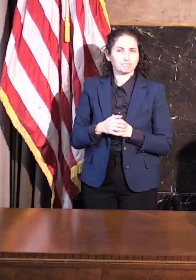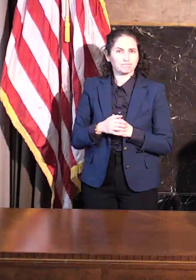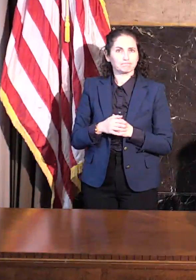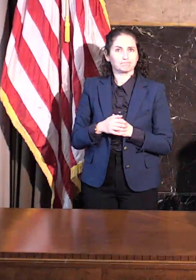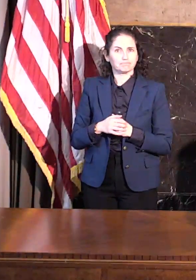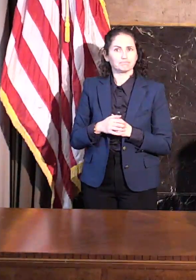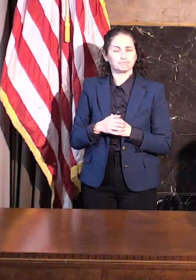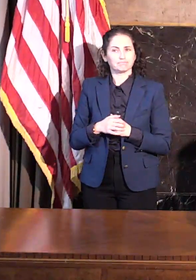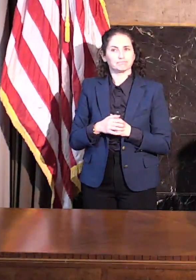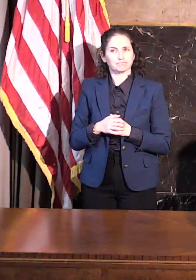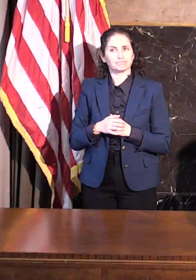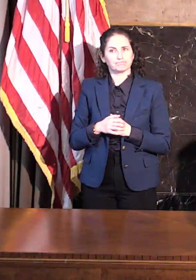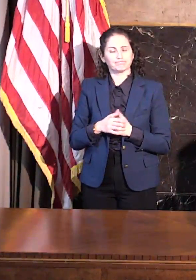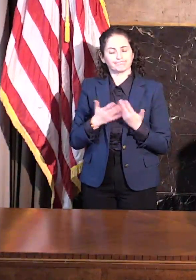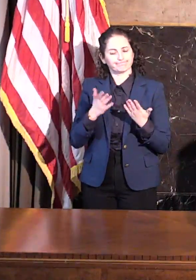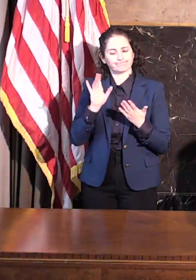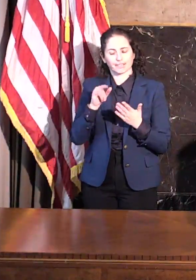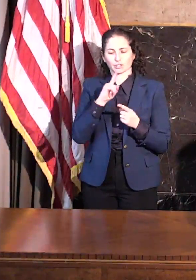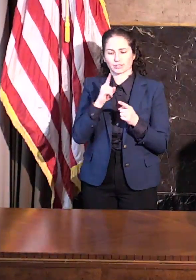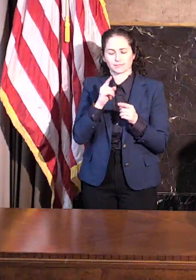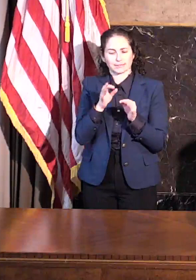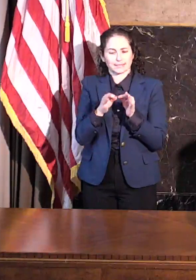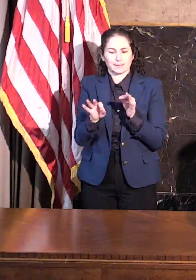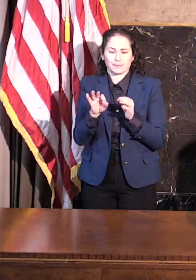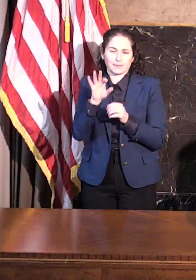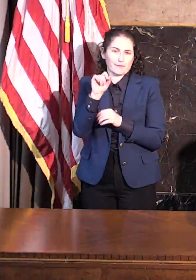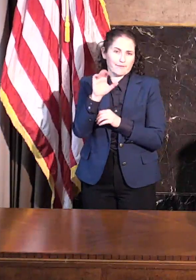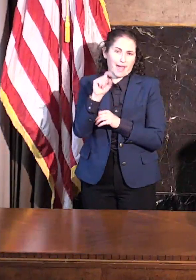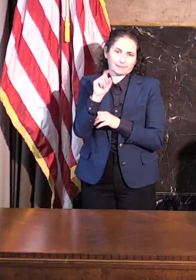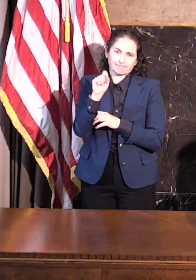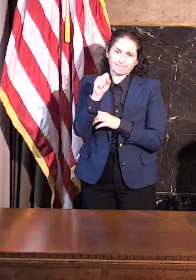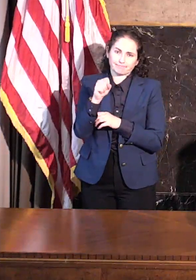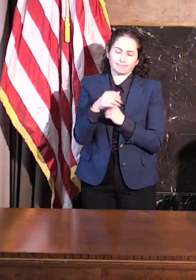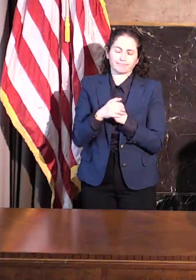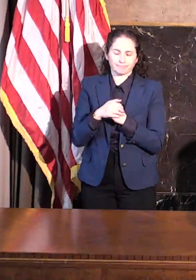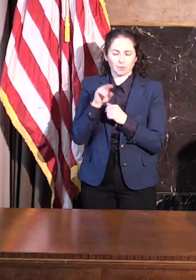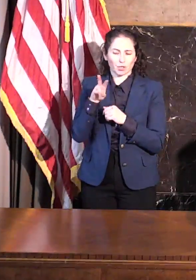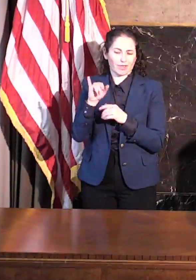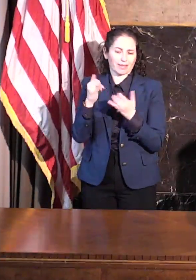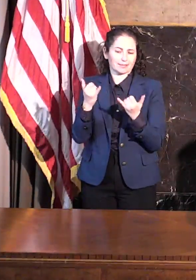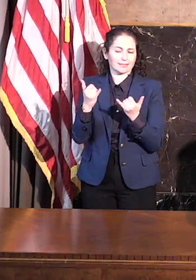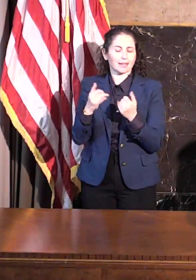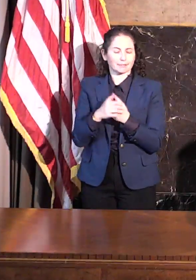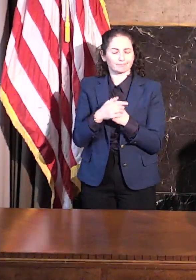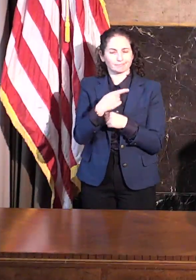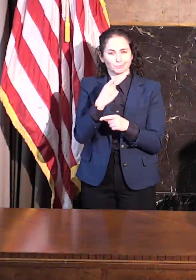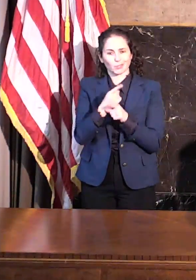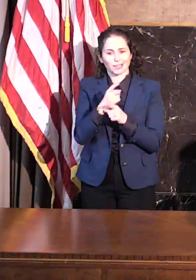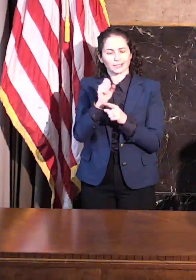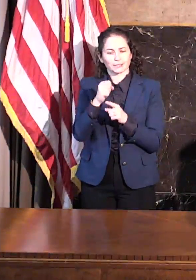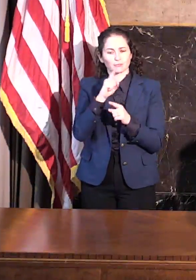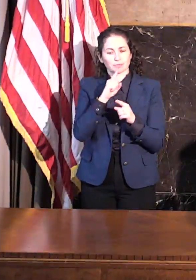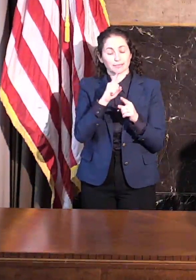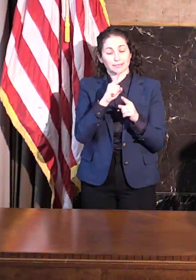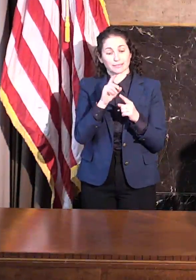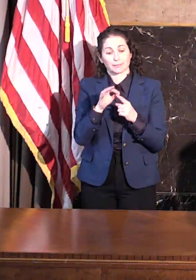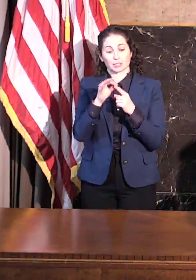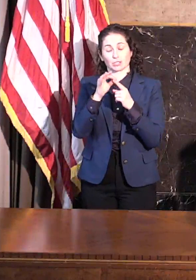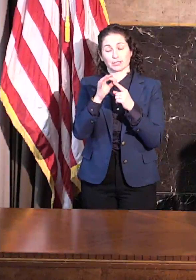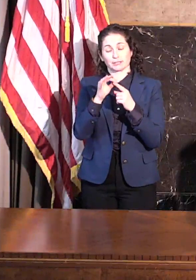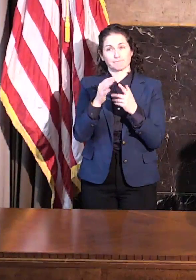institution. Yes, sir. Follow up on that. You mentioned yesterday at the radio interview that you have